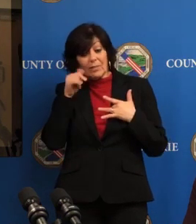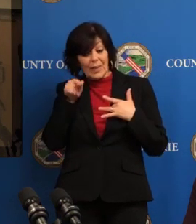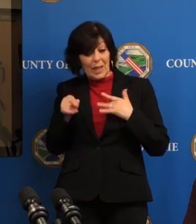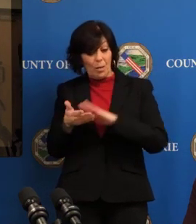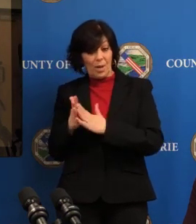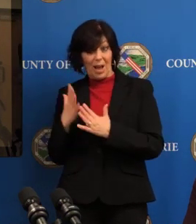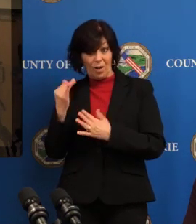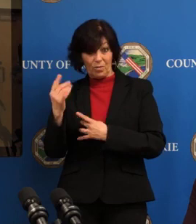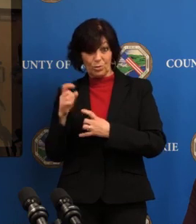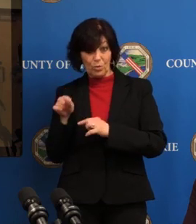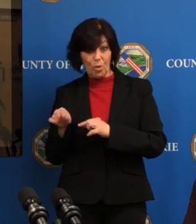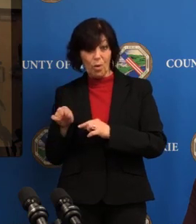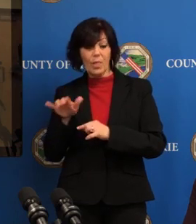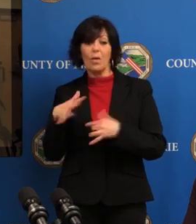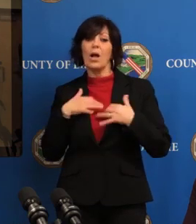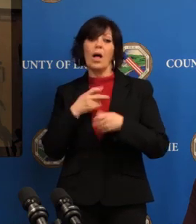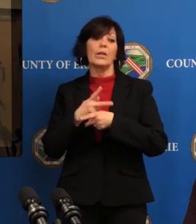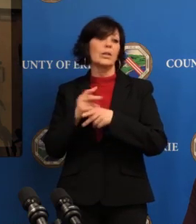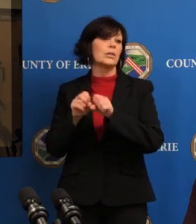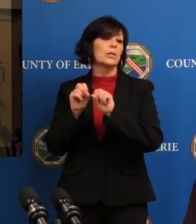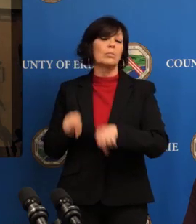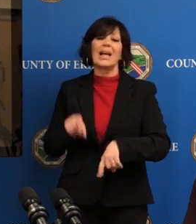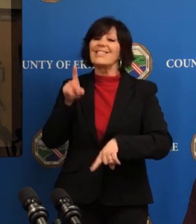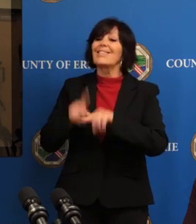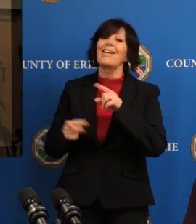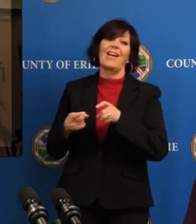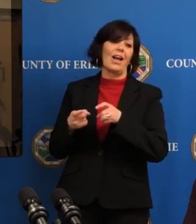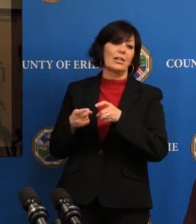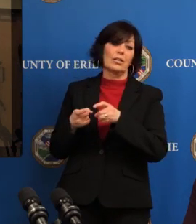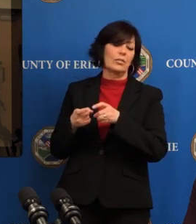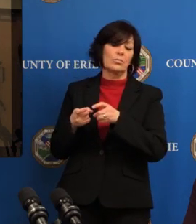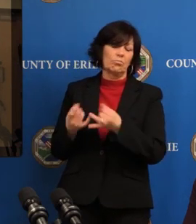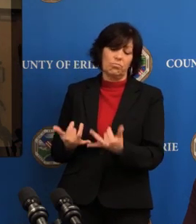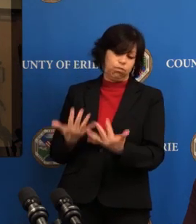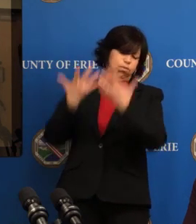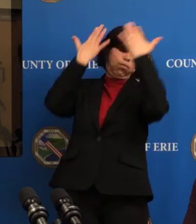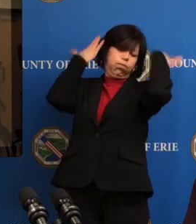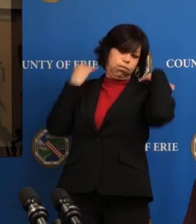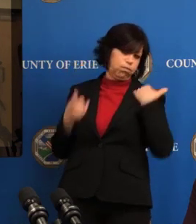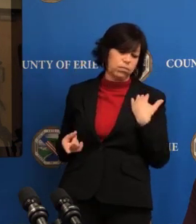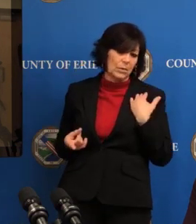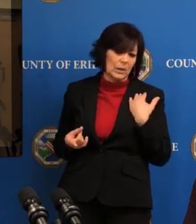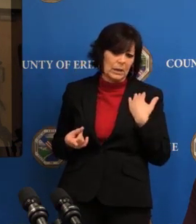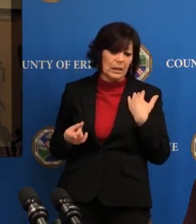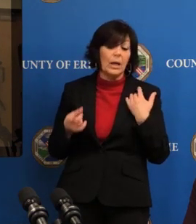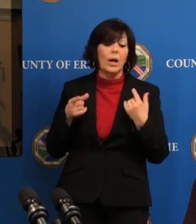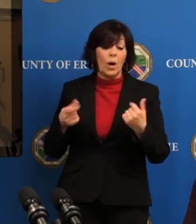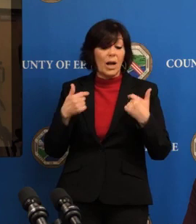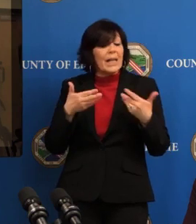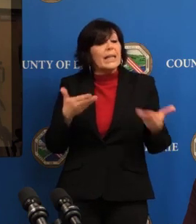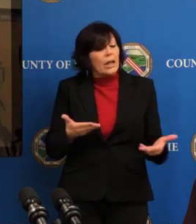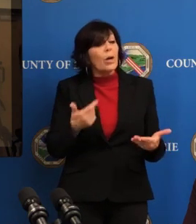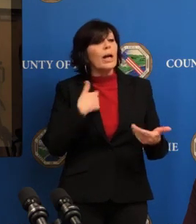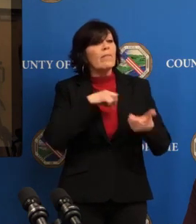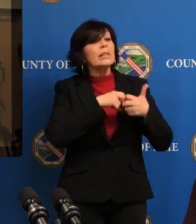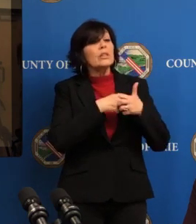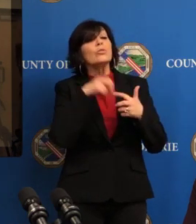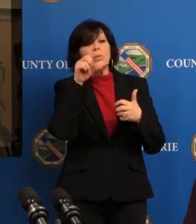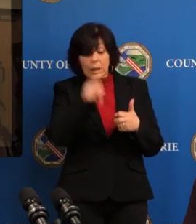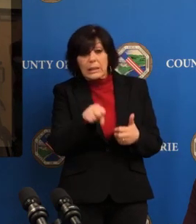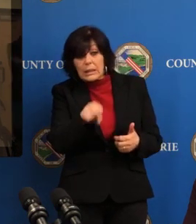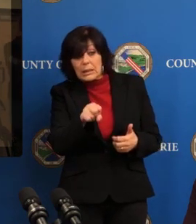in New York City, their healthcare system will not be able to handle it. We have an issue here. We're not denying it. We